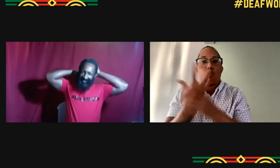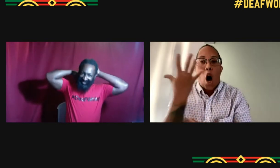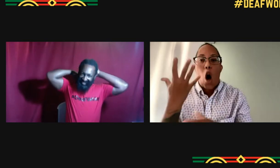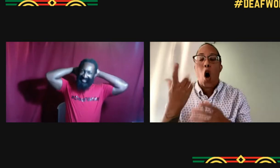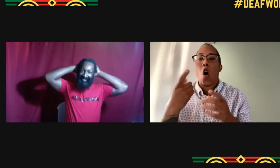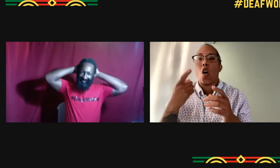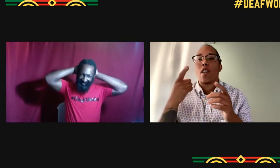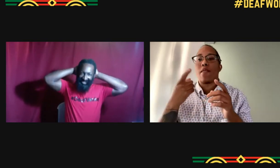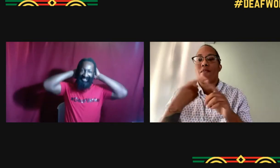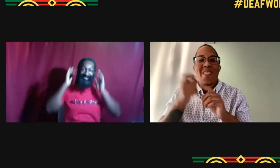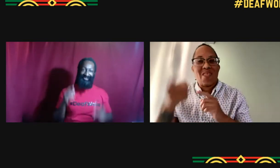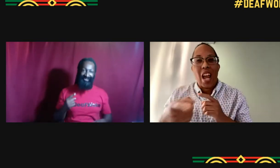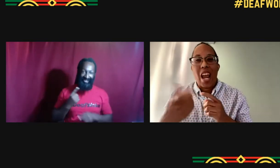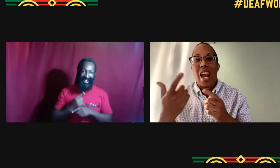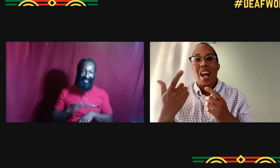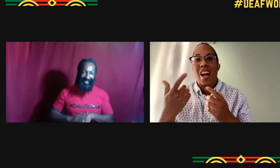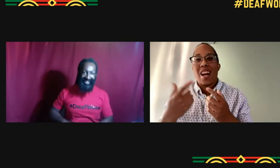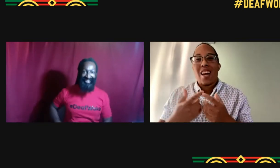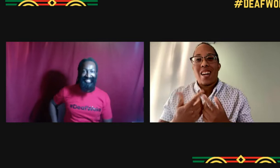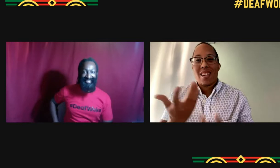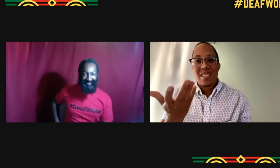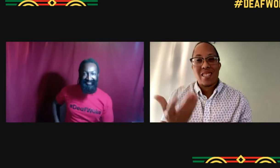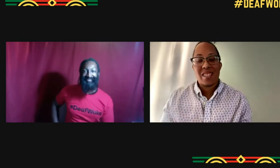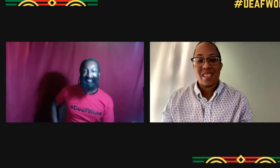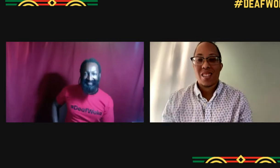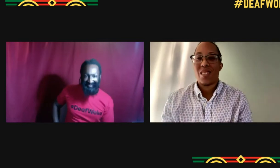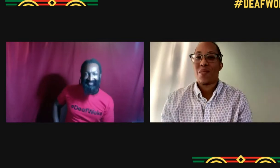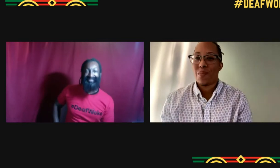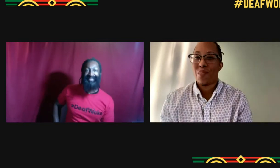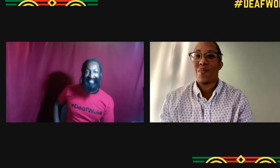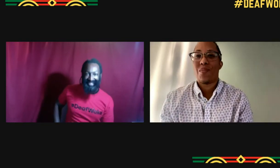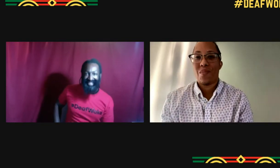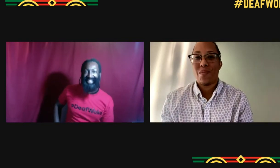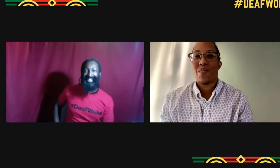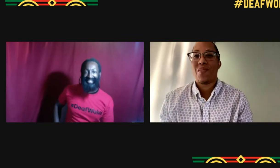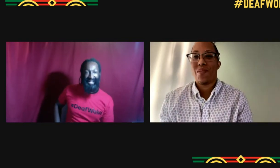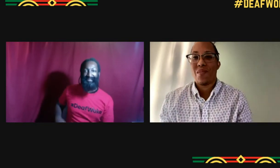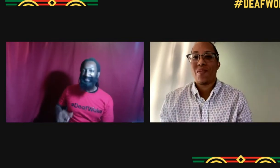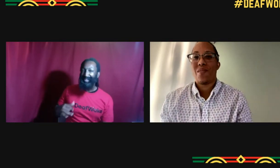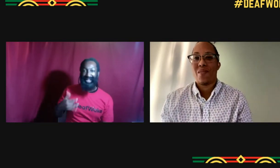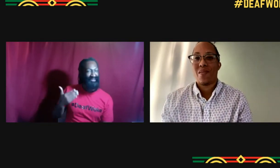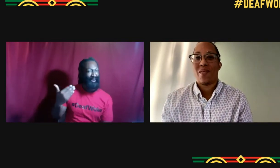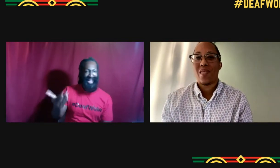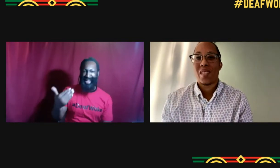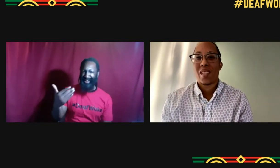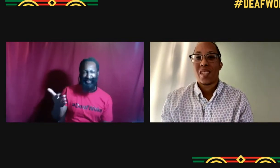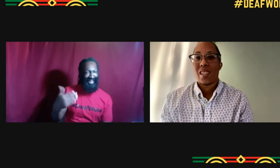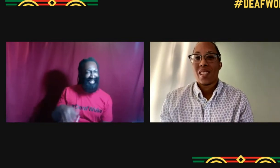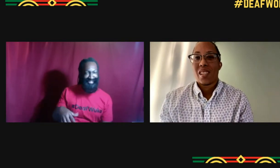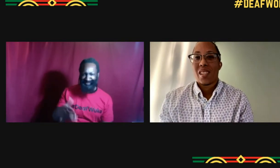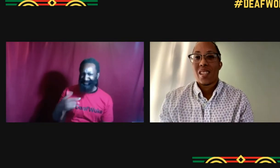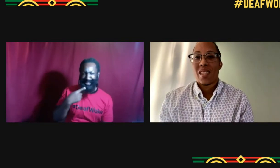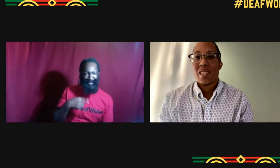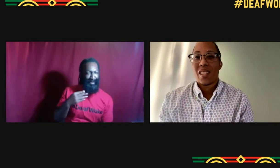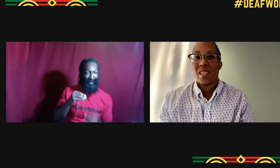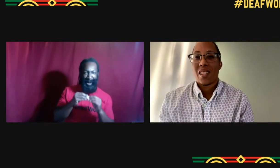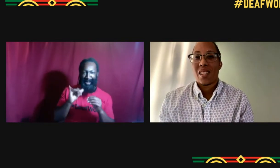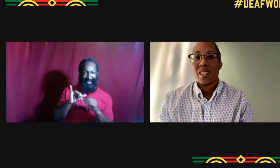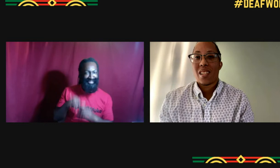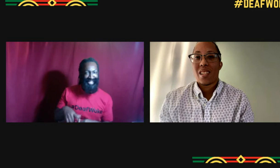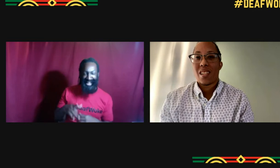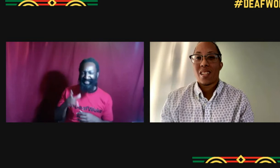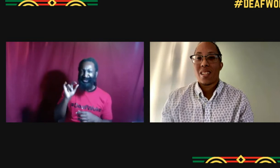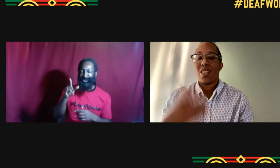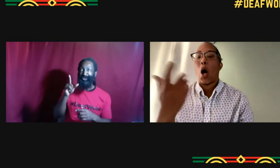Mm. You know, and growth, growing from there. Right on. Mm-hmm. No, go ahead. Come